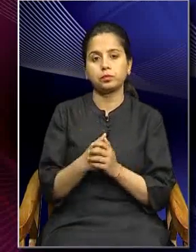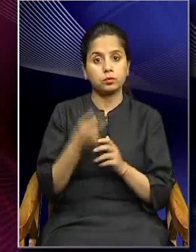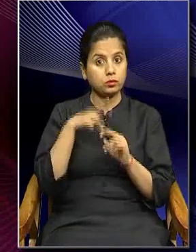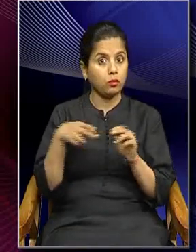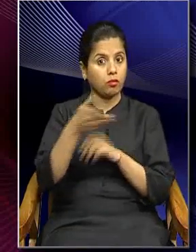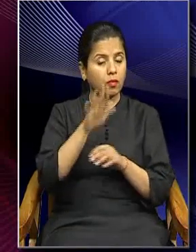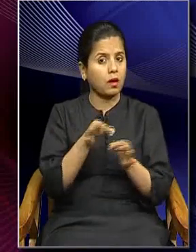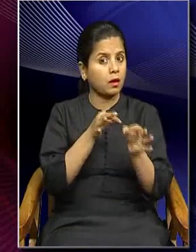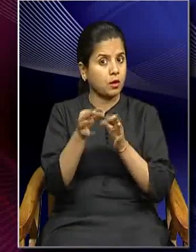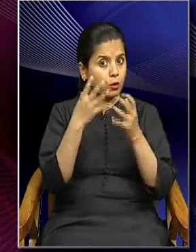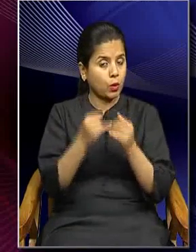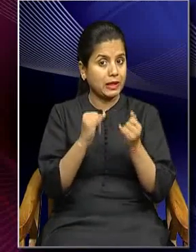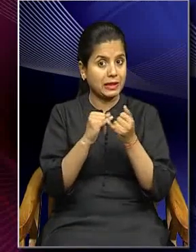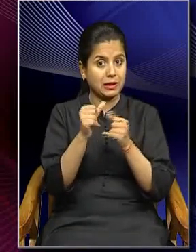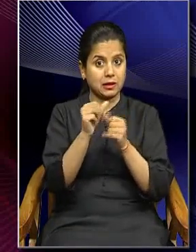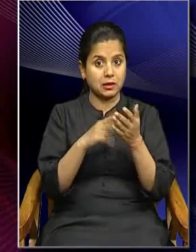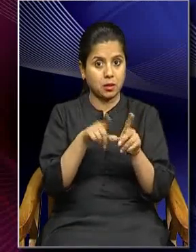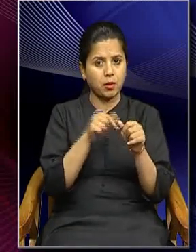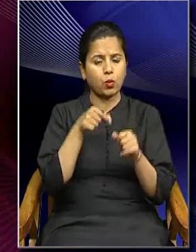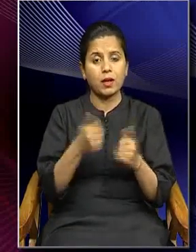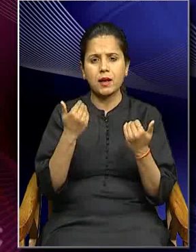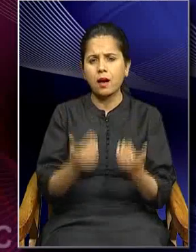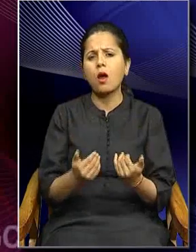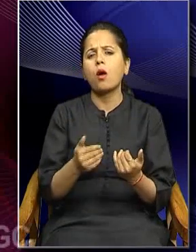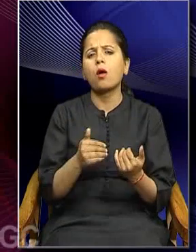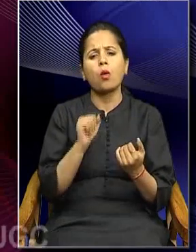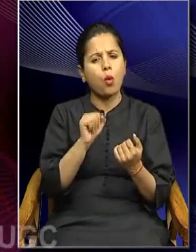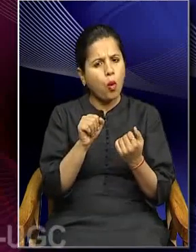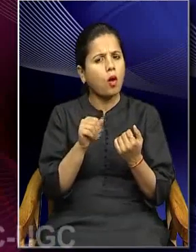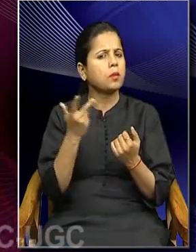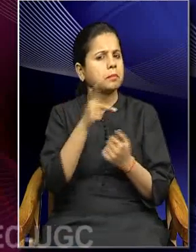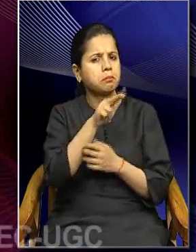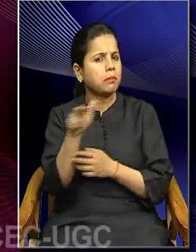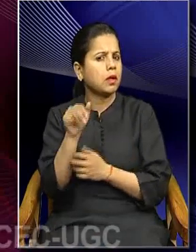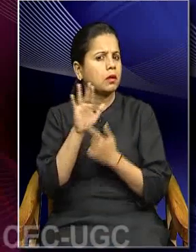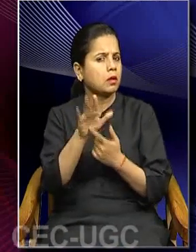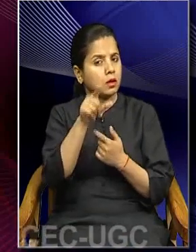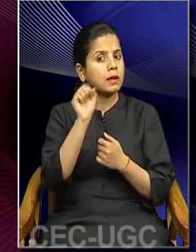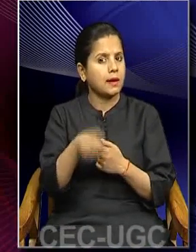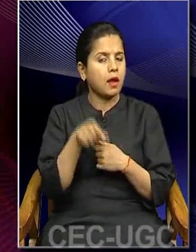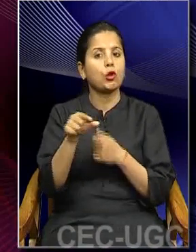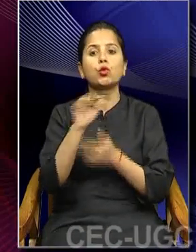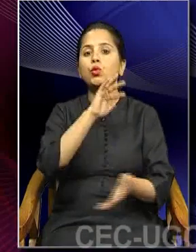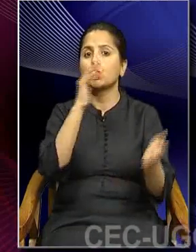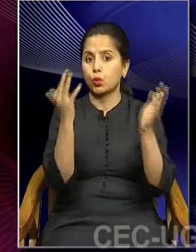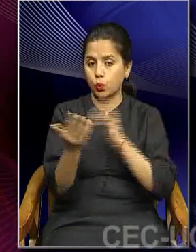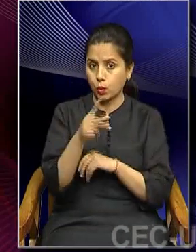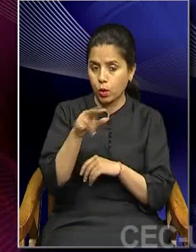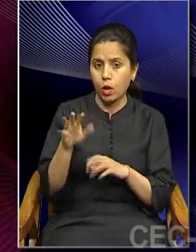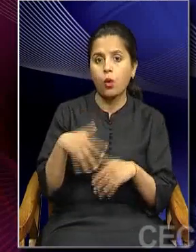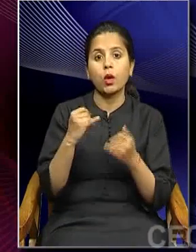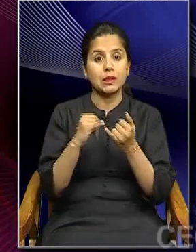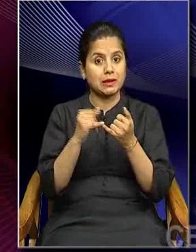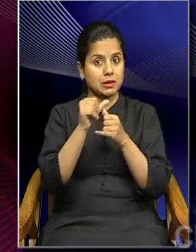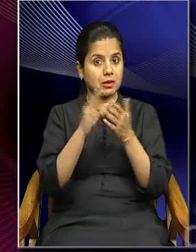to define Samanya in a comprehensive manner, then we can say that universals or